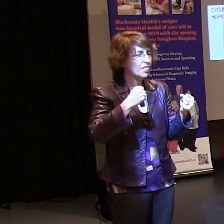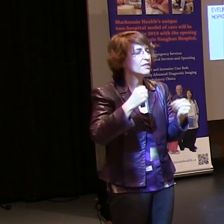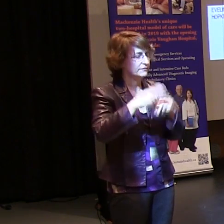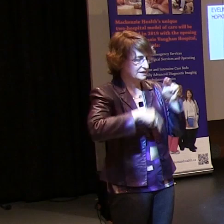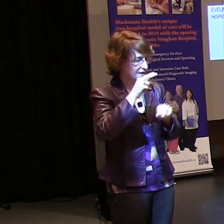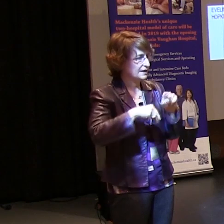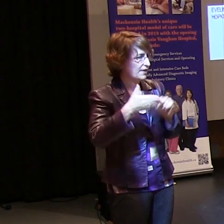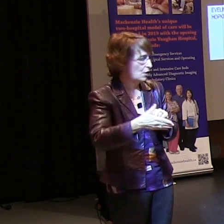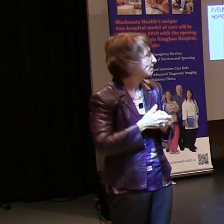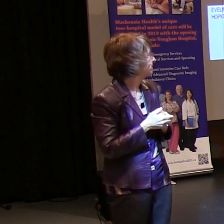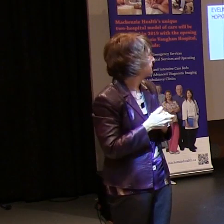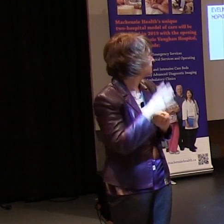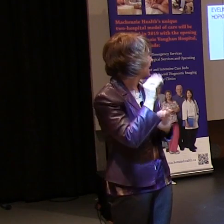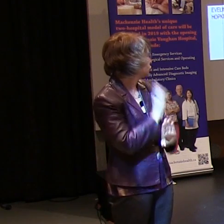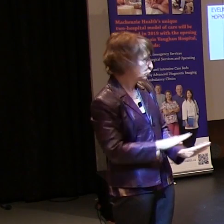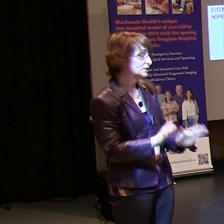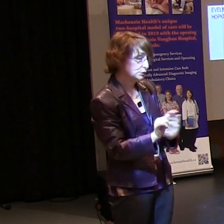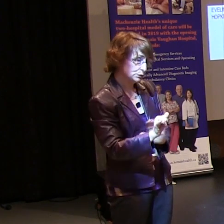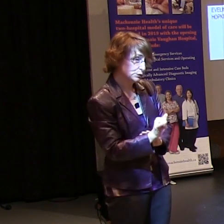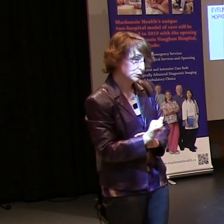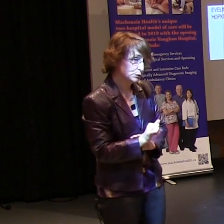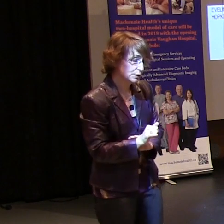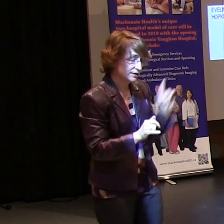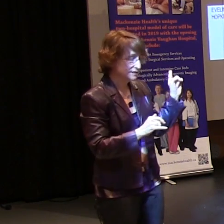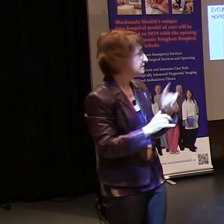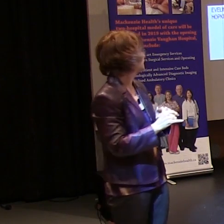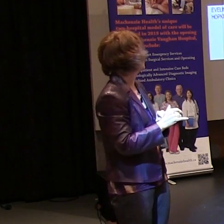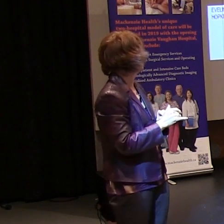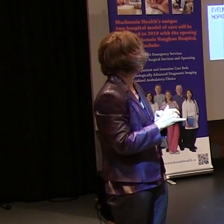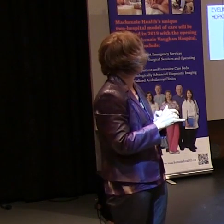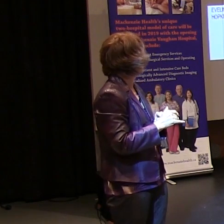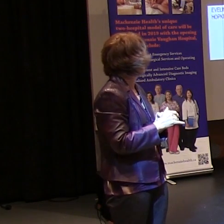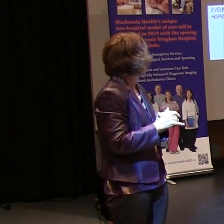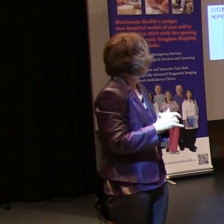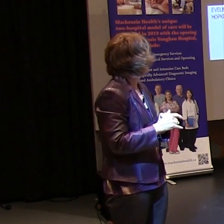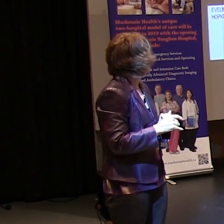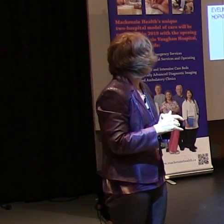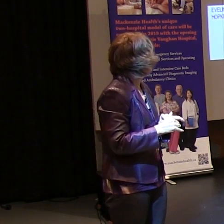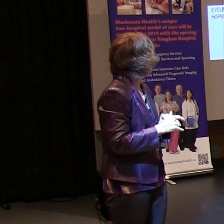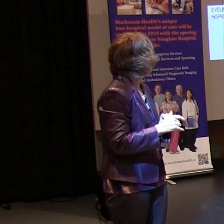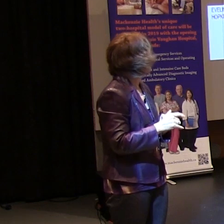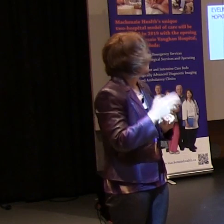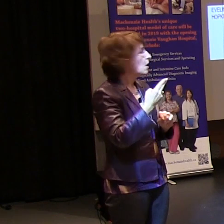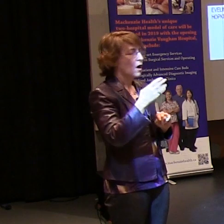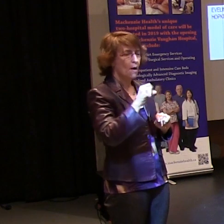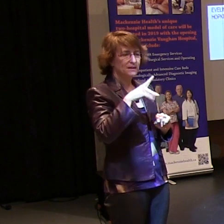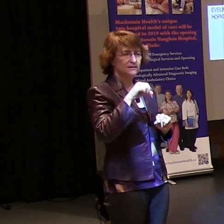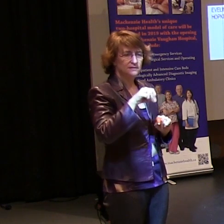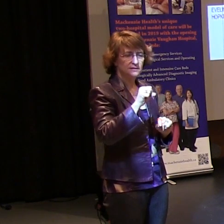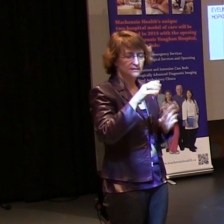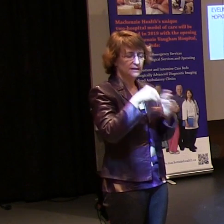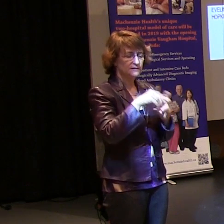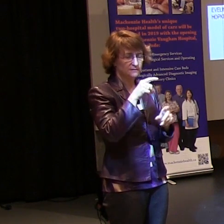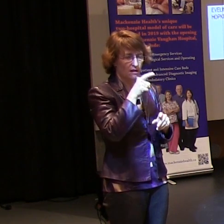here? And children, that's in London, Hopkins Architects, beautiful hospital. I don't